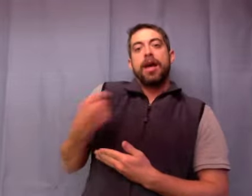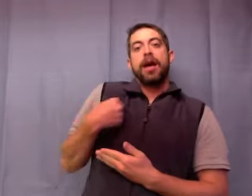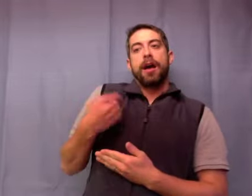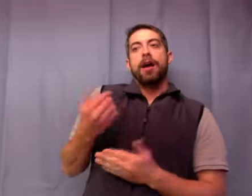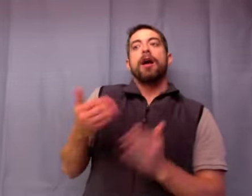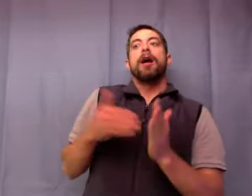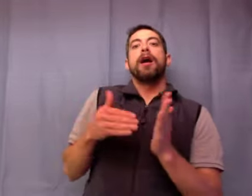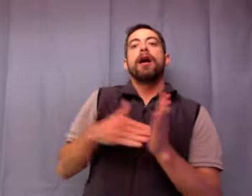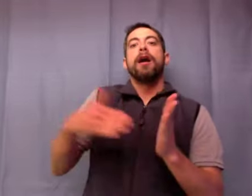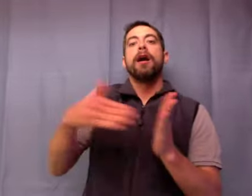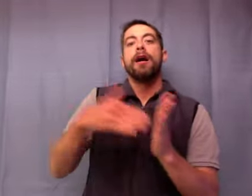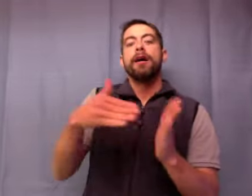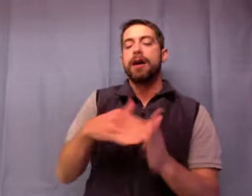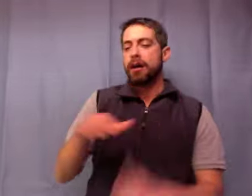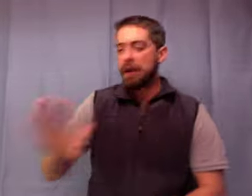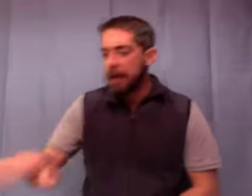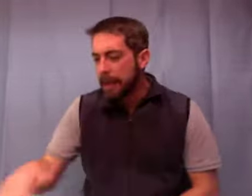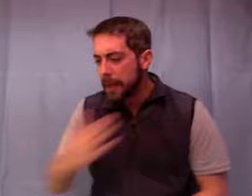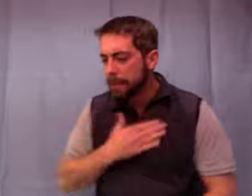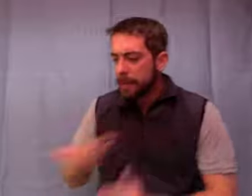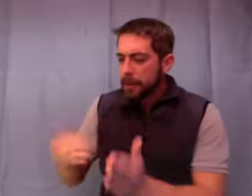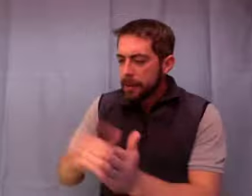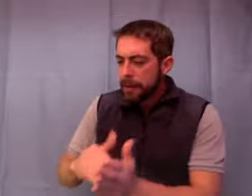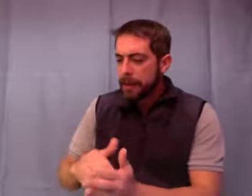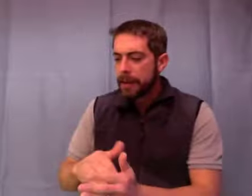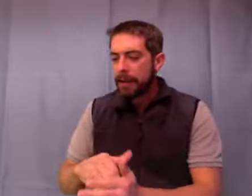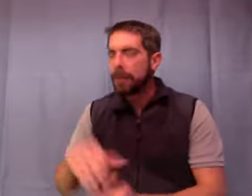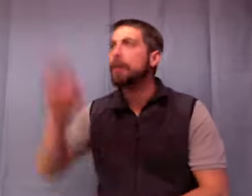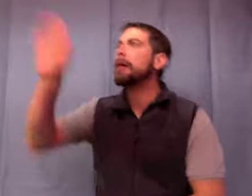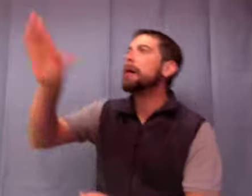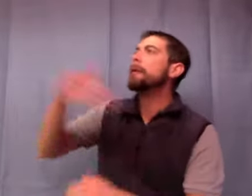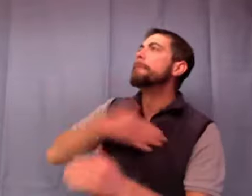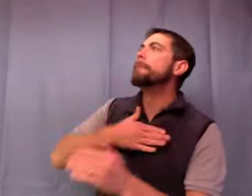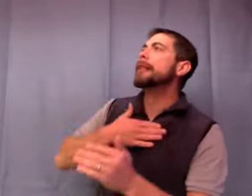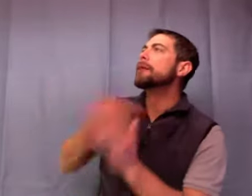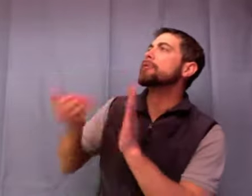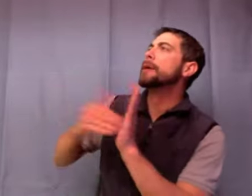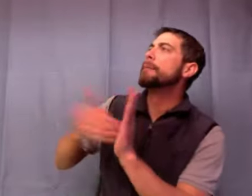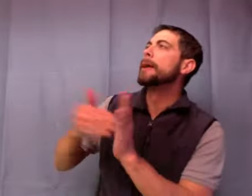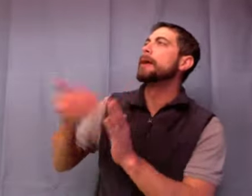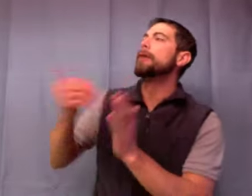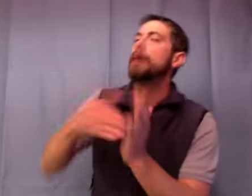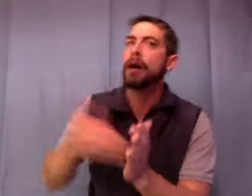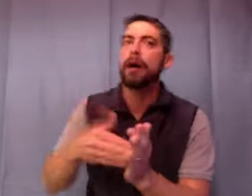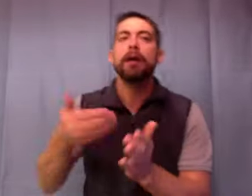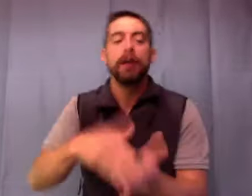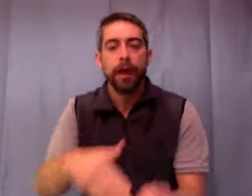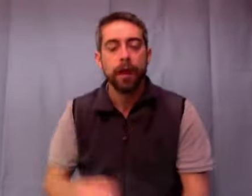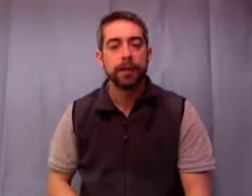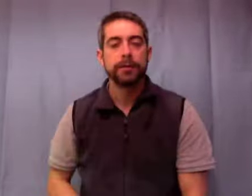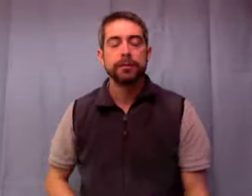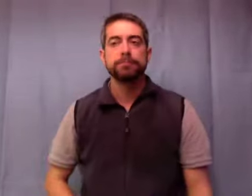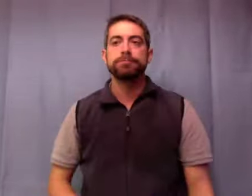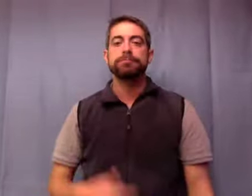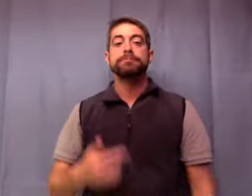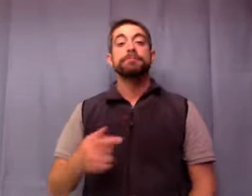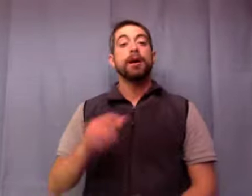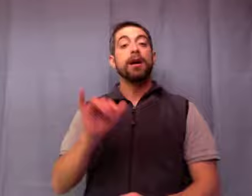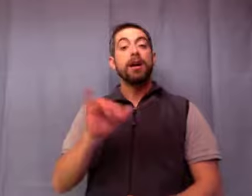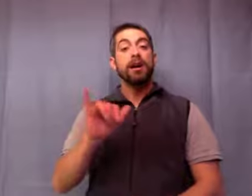said, or experiencing difficulty trying to express my own